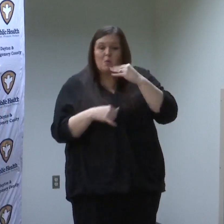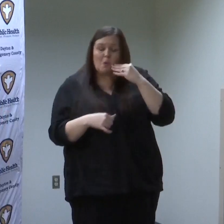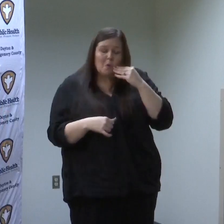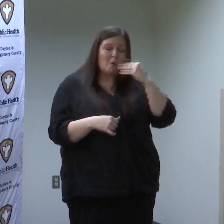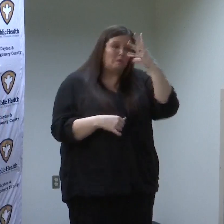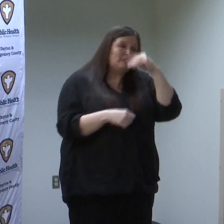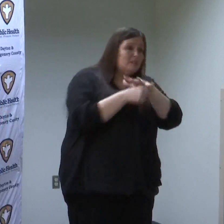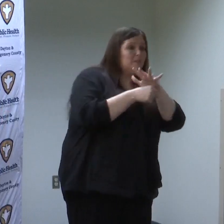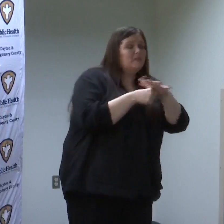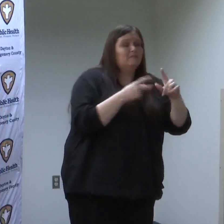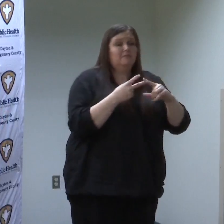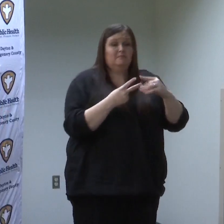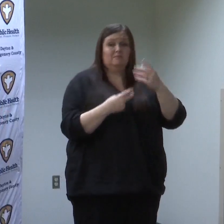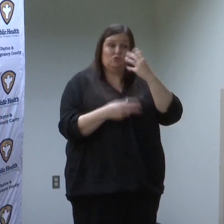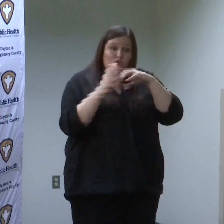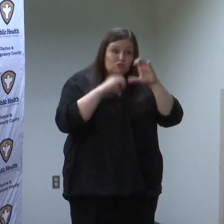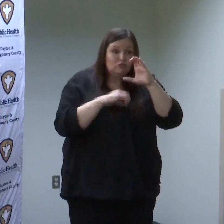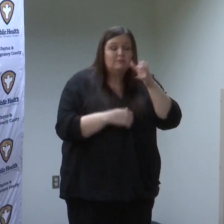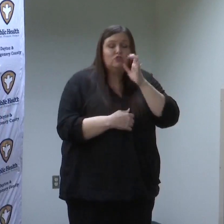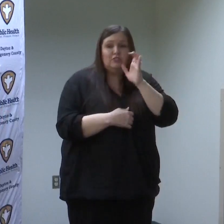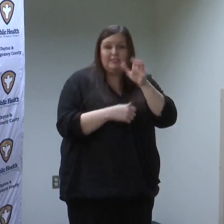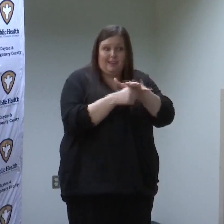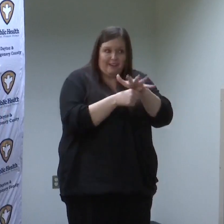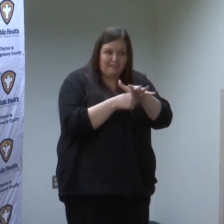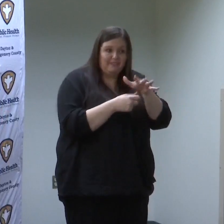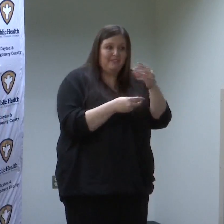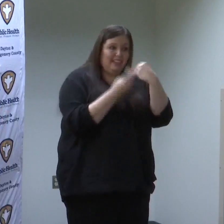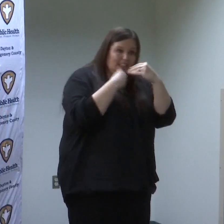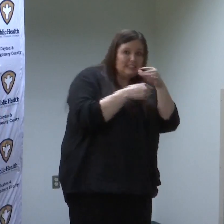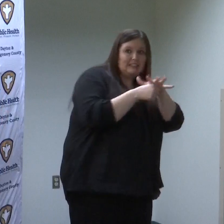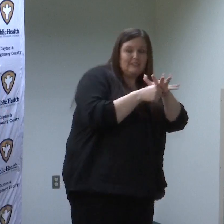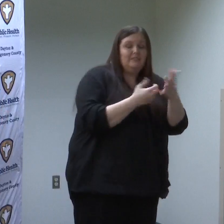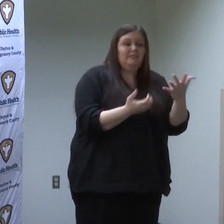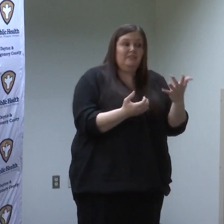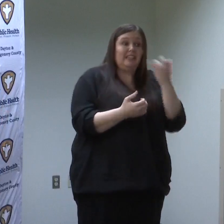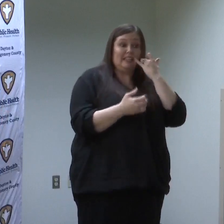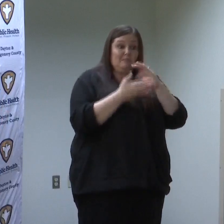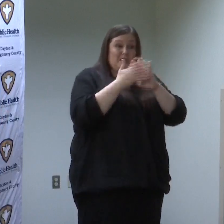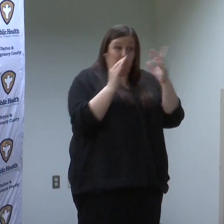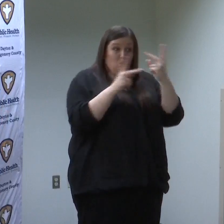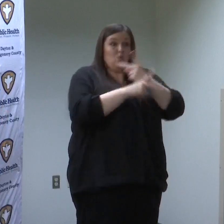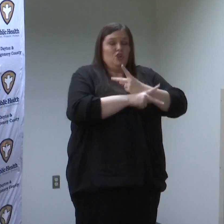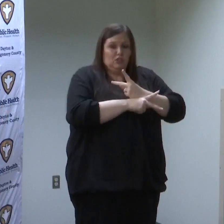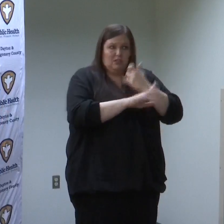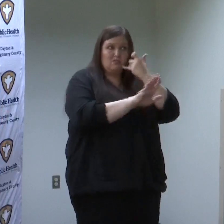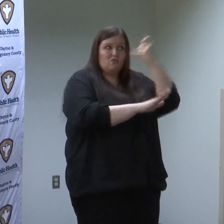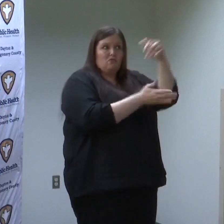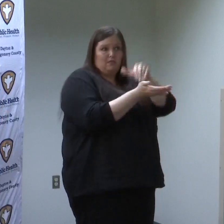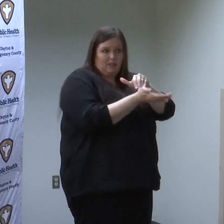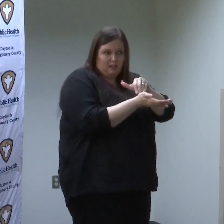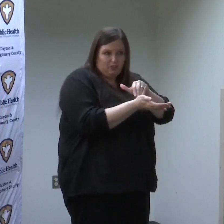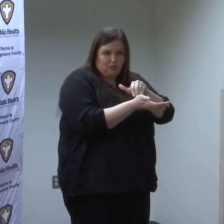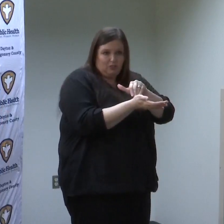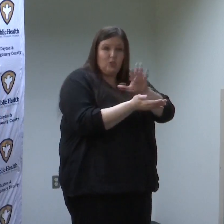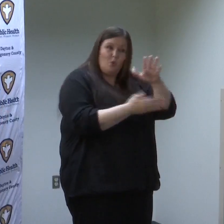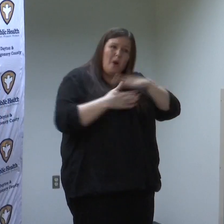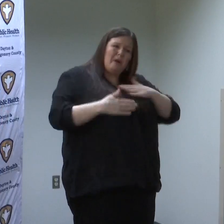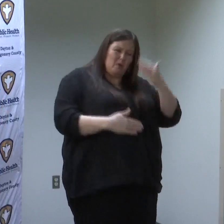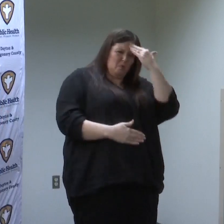of fluids. If those symptoms worsen, they become severe, your body tells you when that's the case, call your